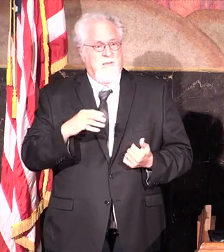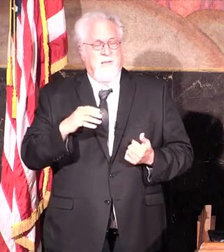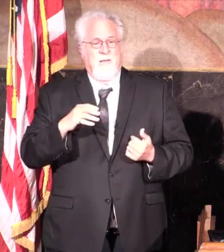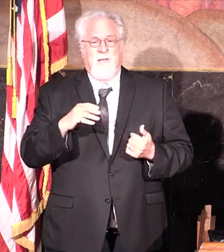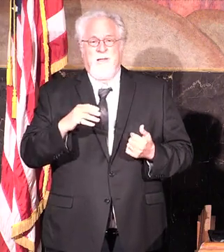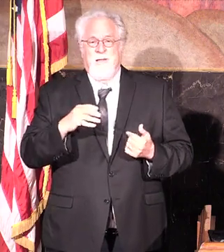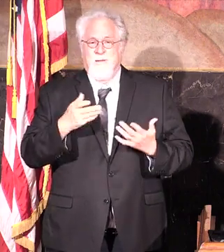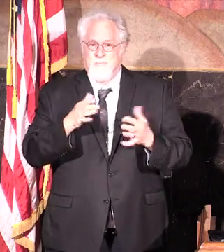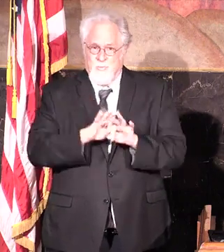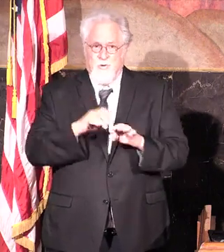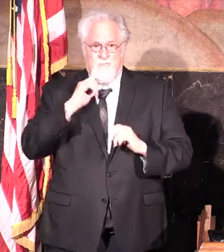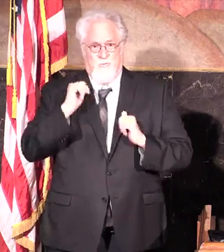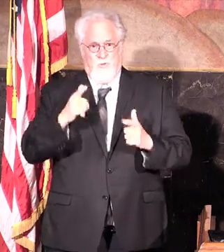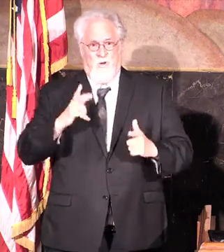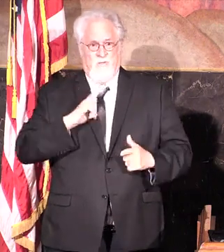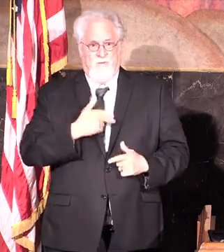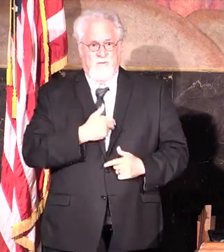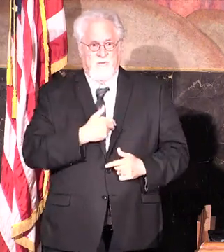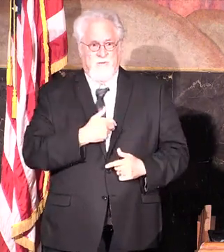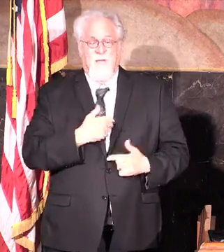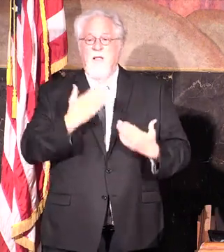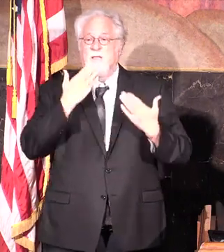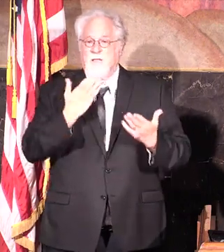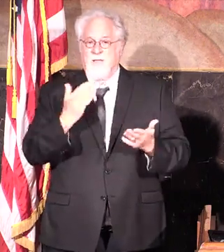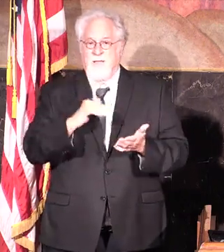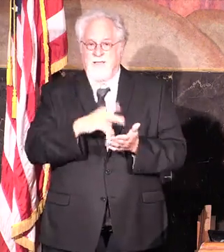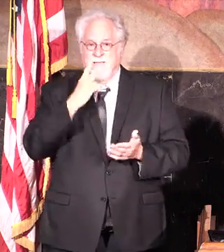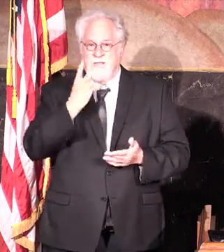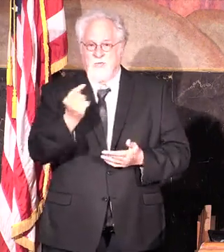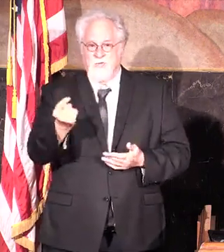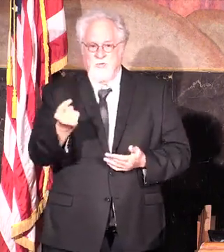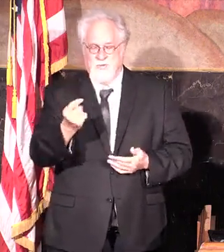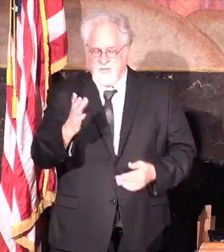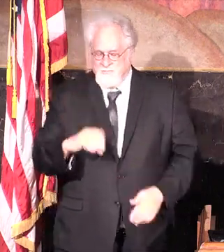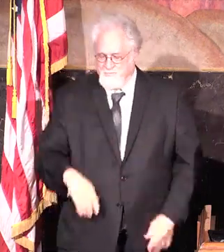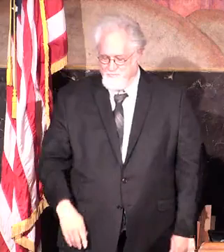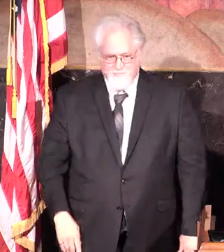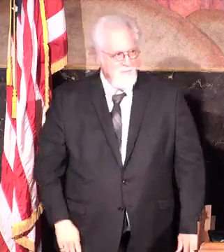just incredibly important for all of us. So thank you, and we'll see you next Tuesday.